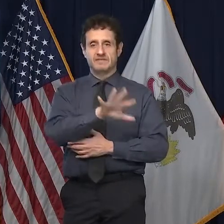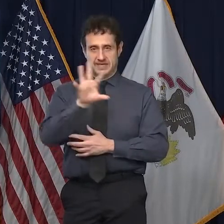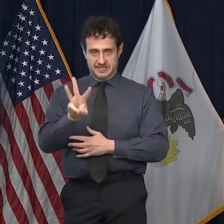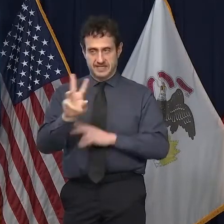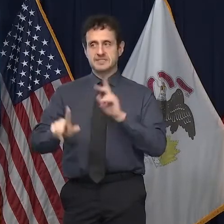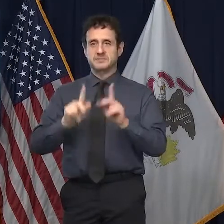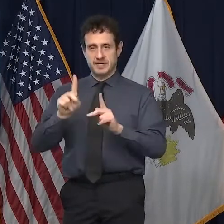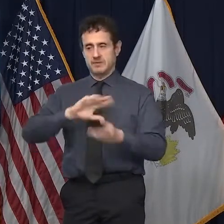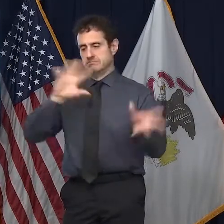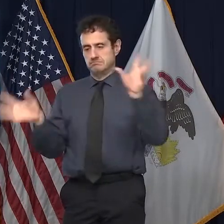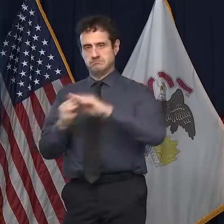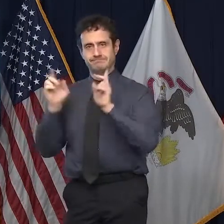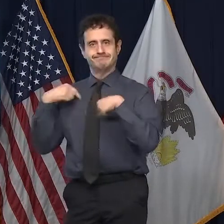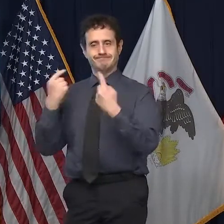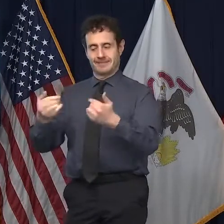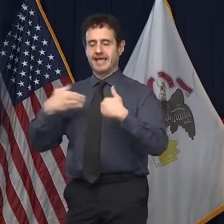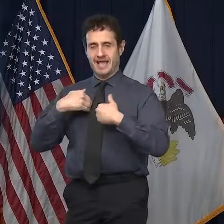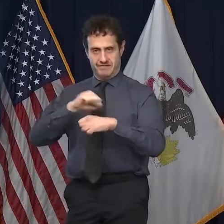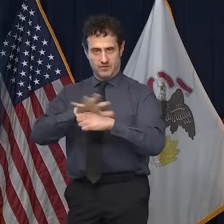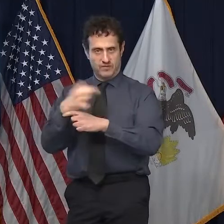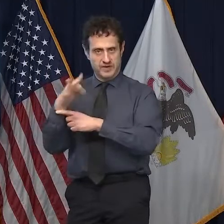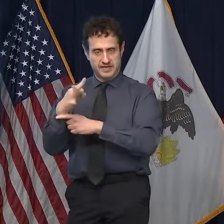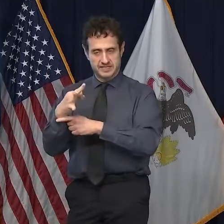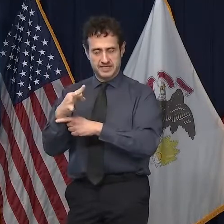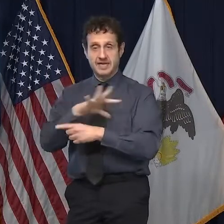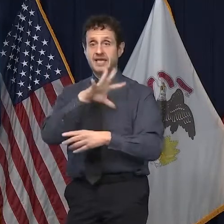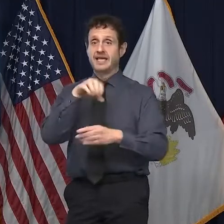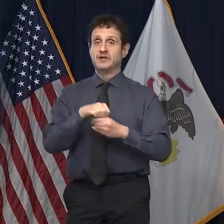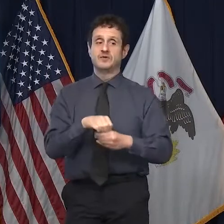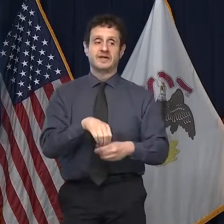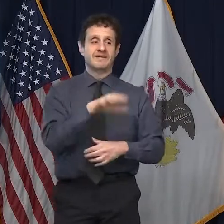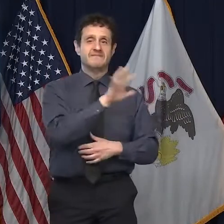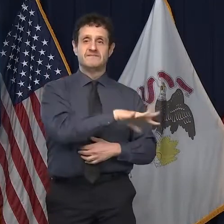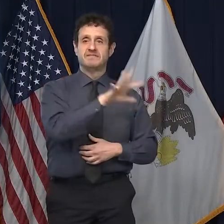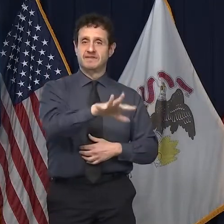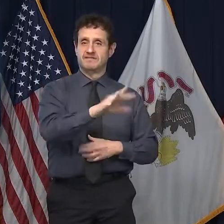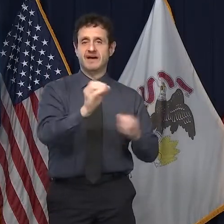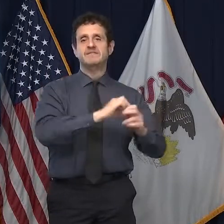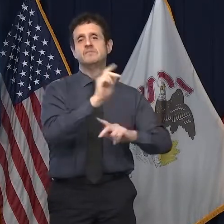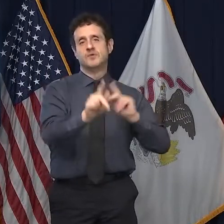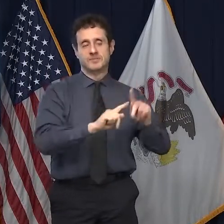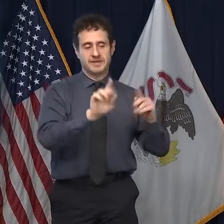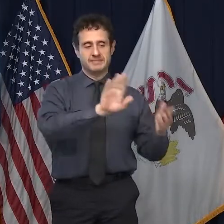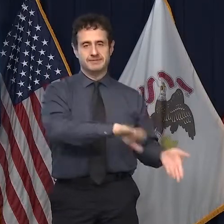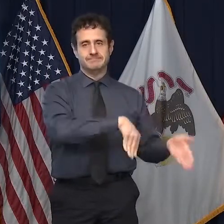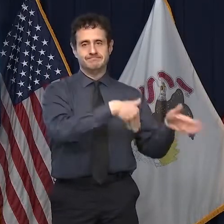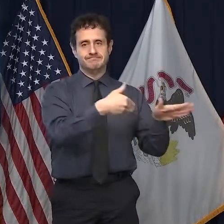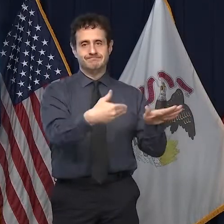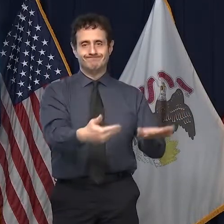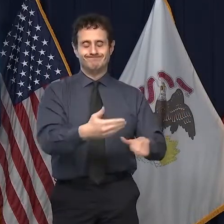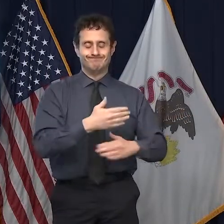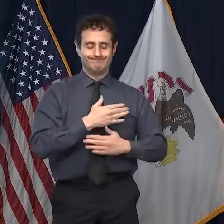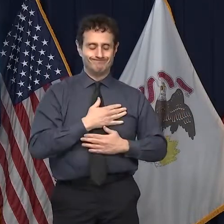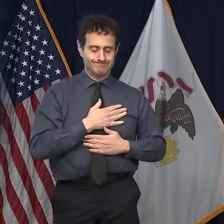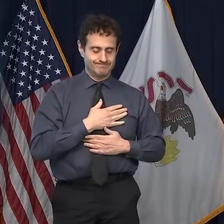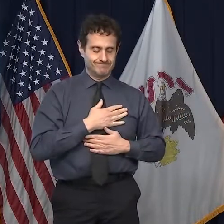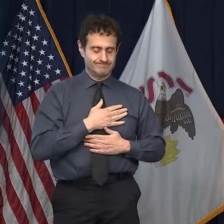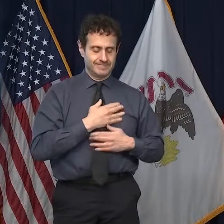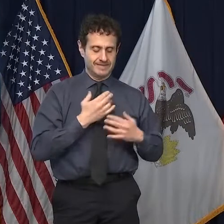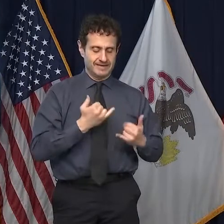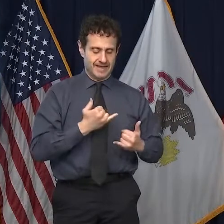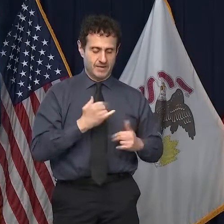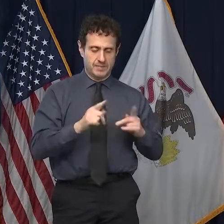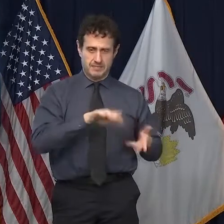437,556 cases in Illinois. And that includes 55 additional deaths for a total